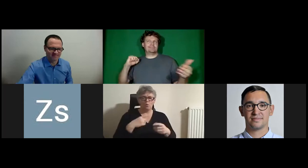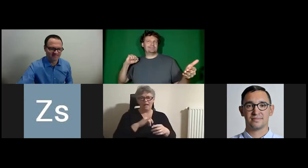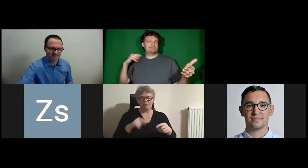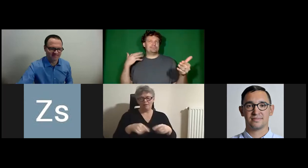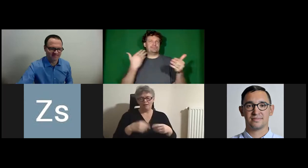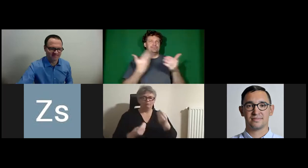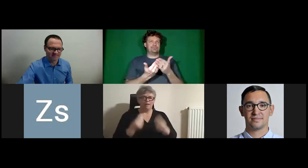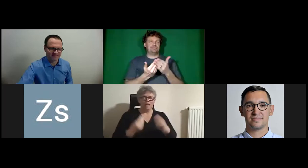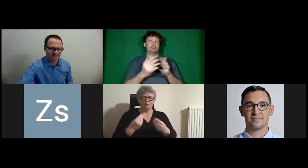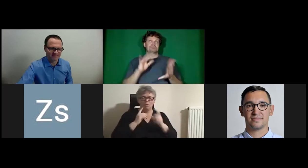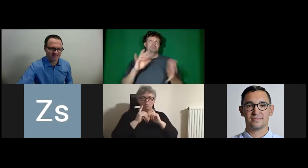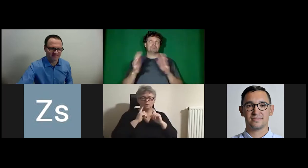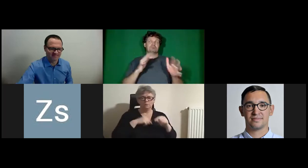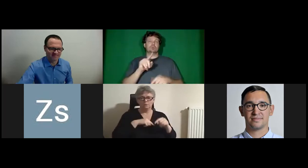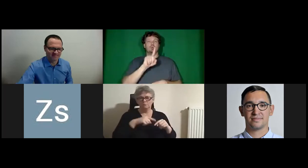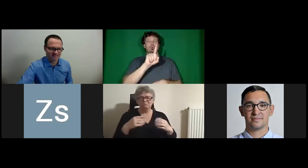given.